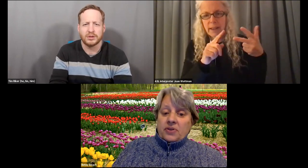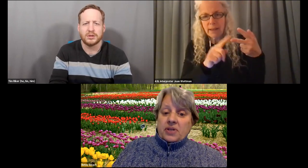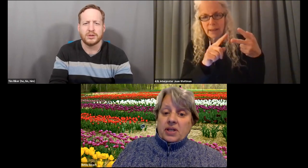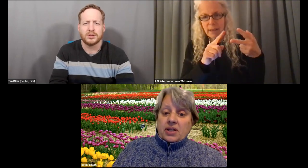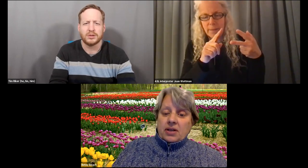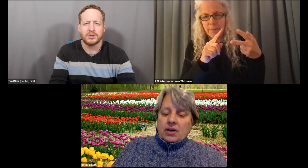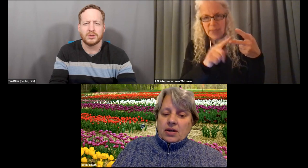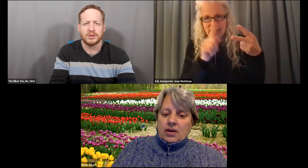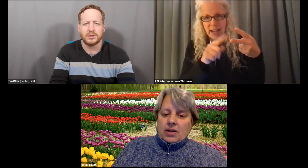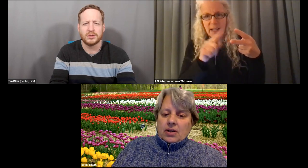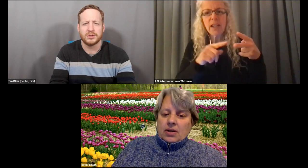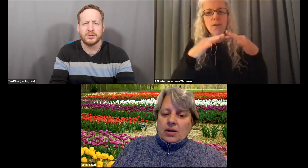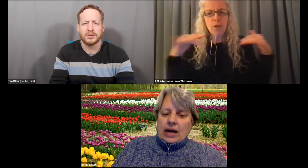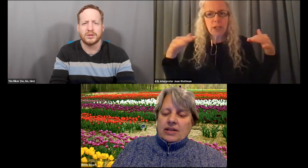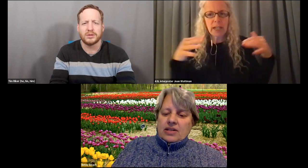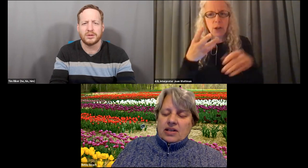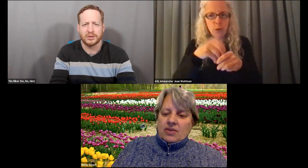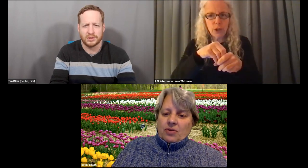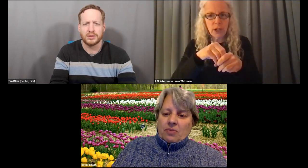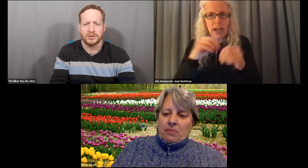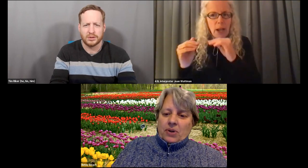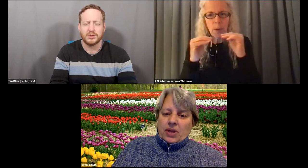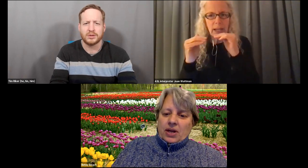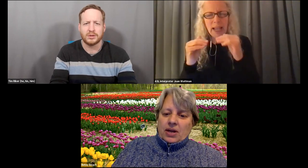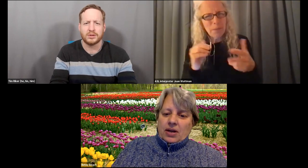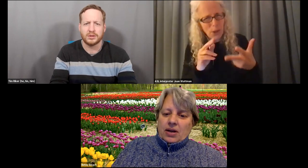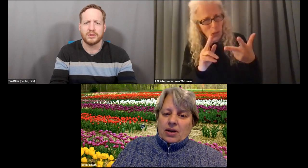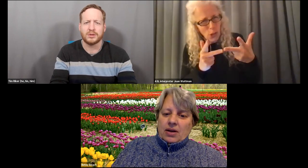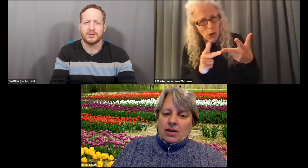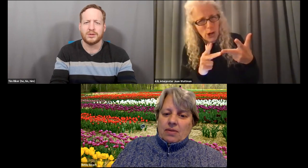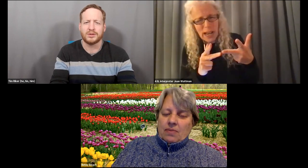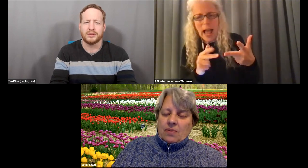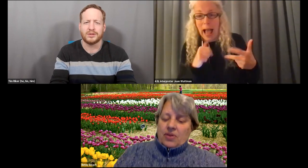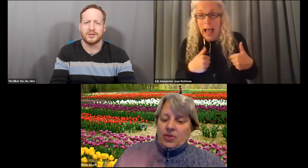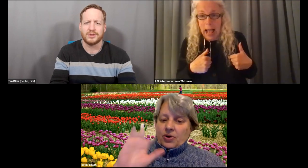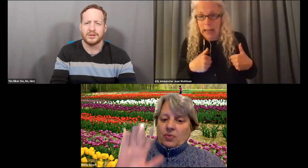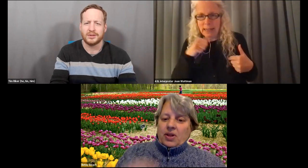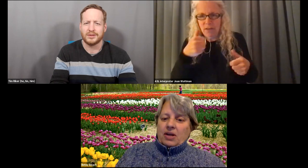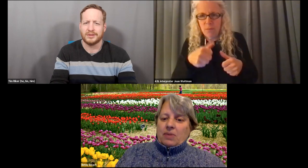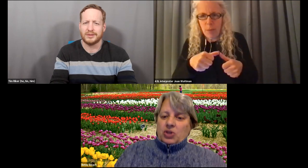diversity. I didn't remember that the third one that you mentioned.